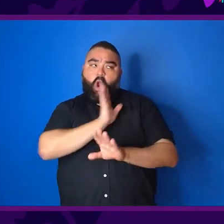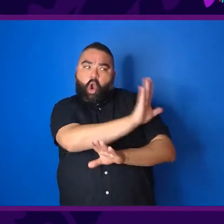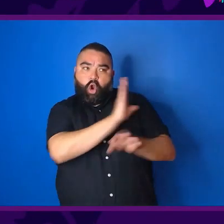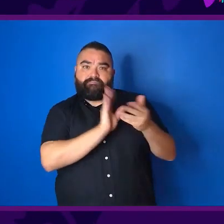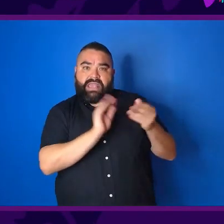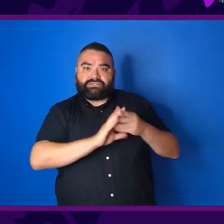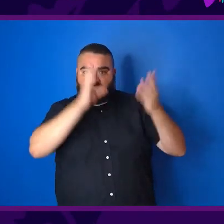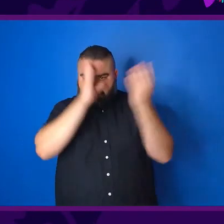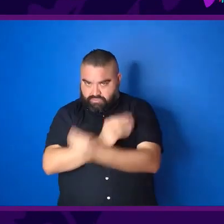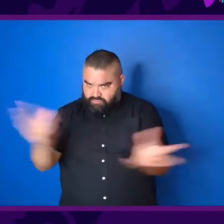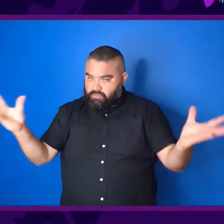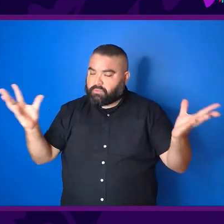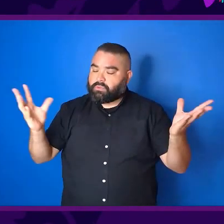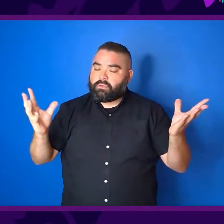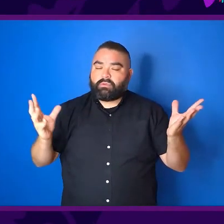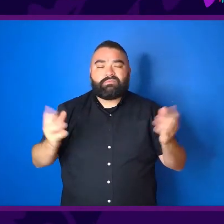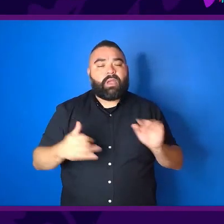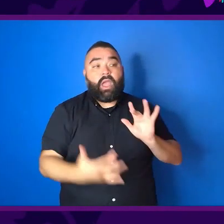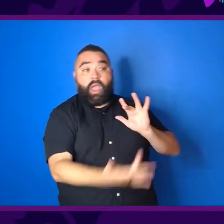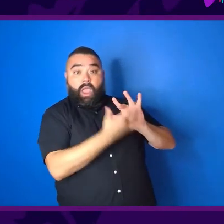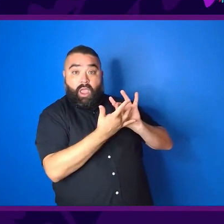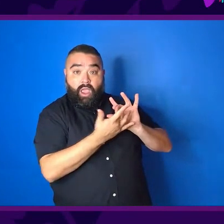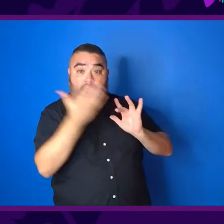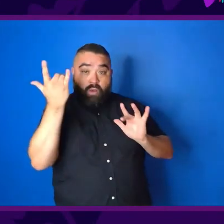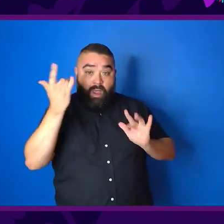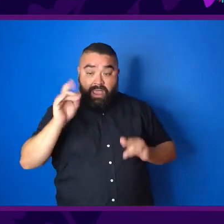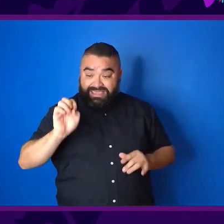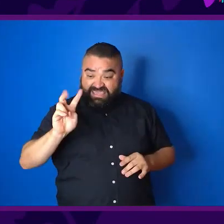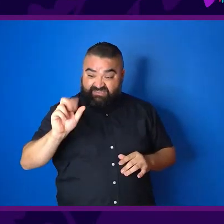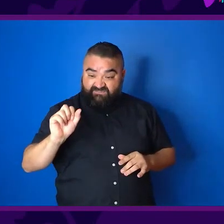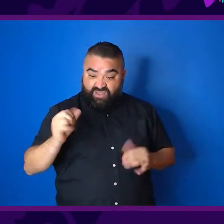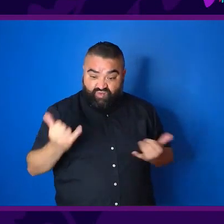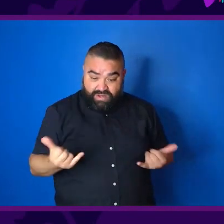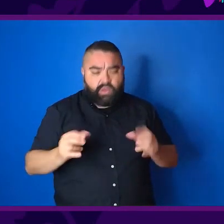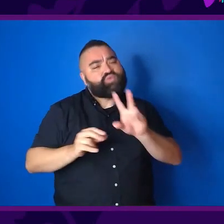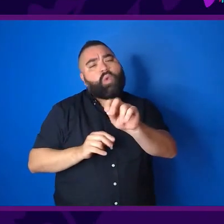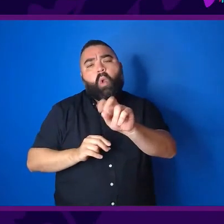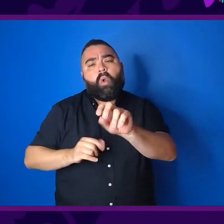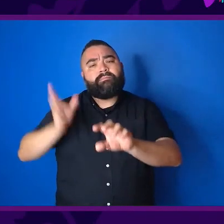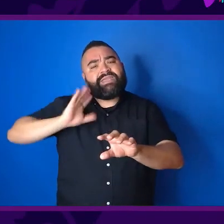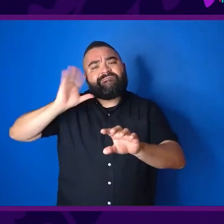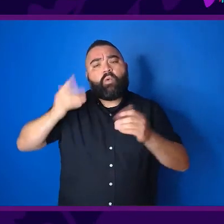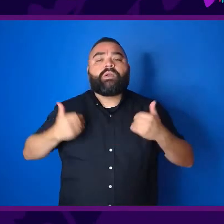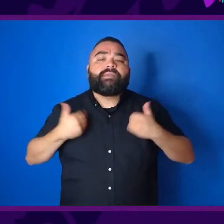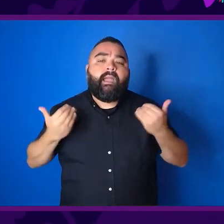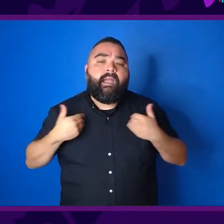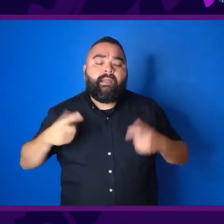was the Eva Longoria I am today. She reached out to me because she goes, "You're young and you're Latina and you should care."